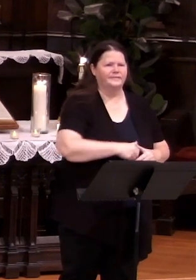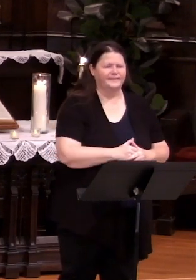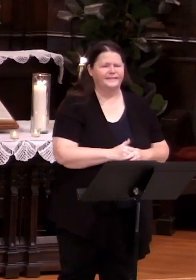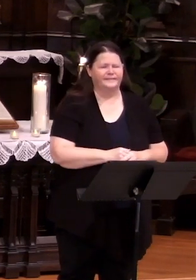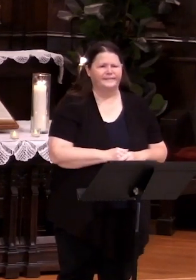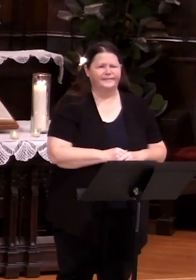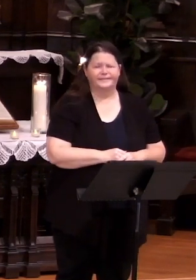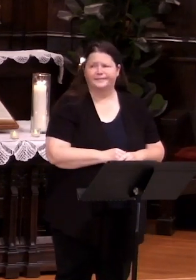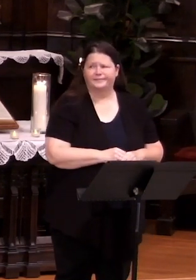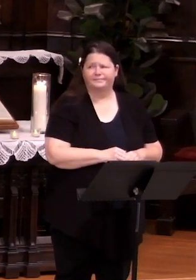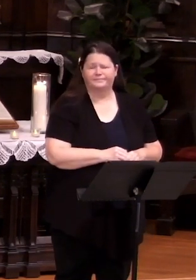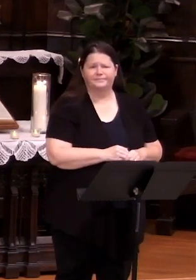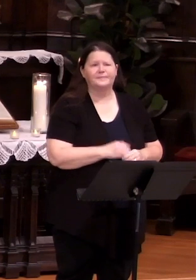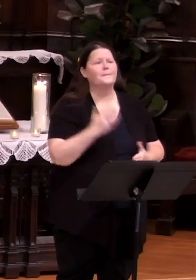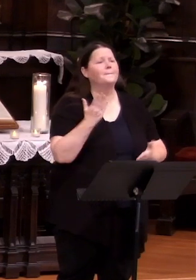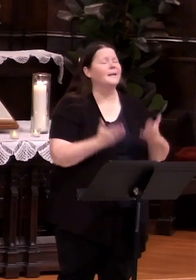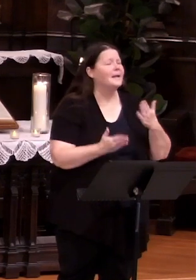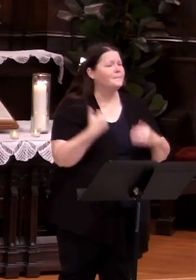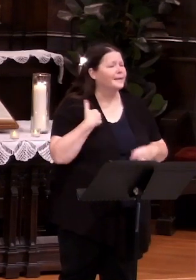And